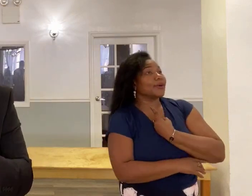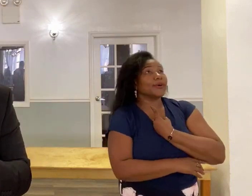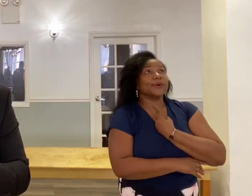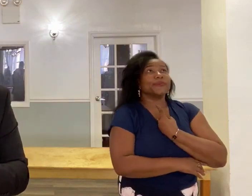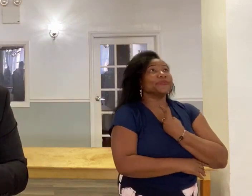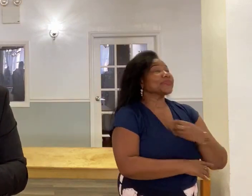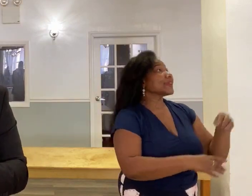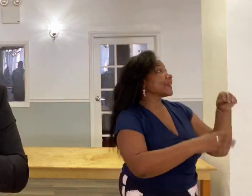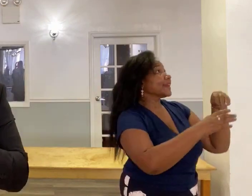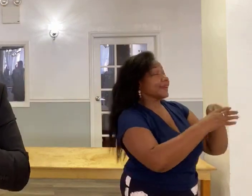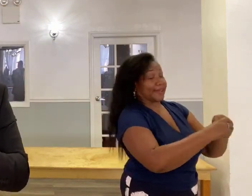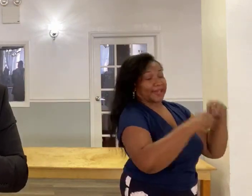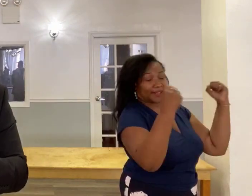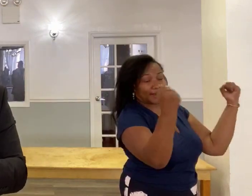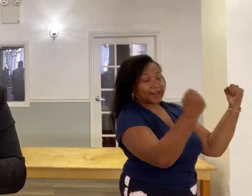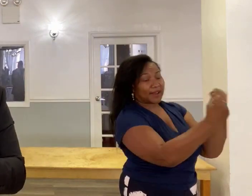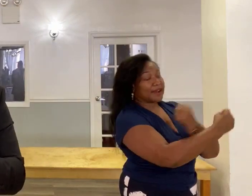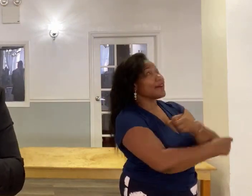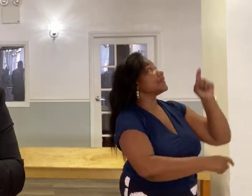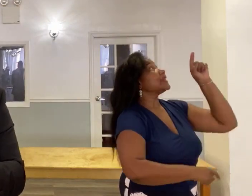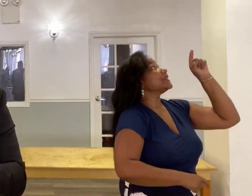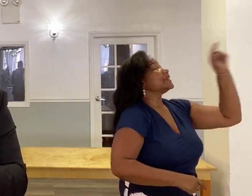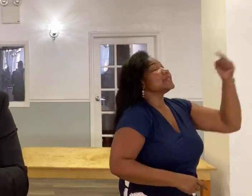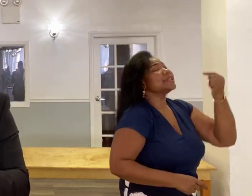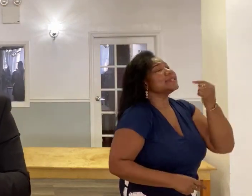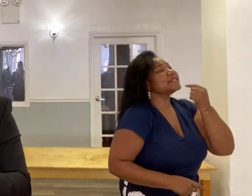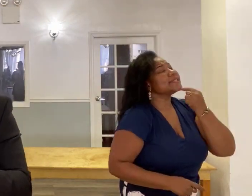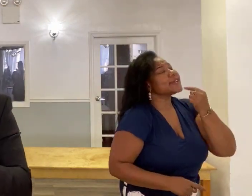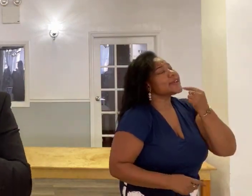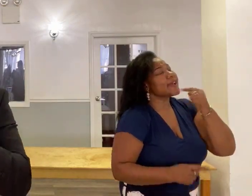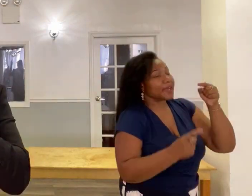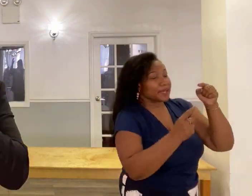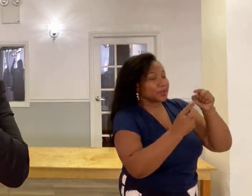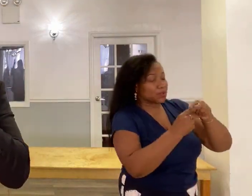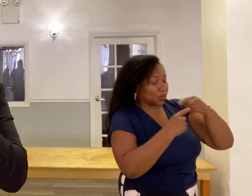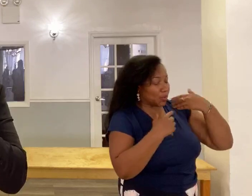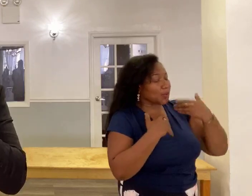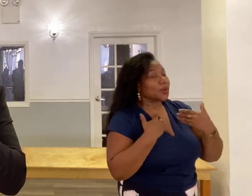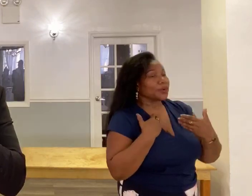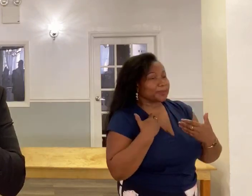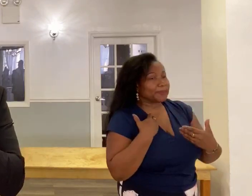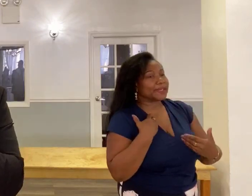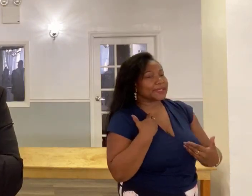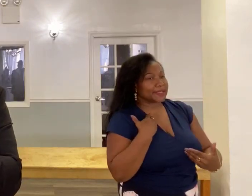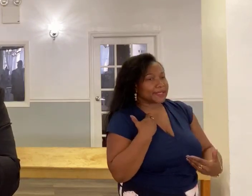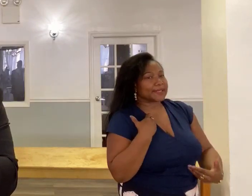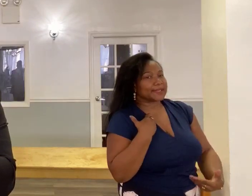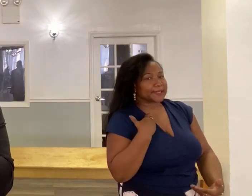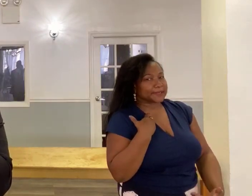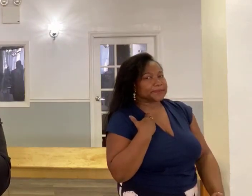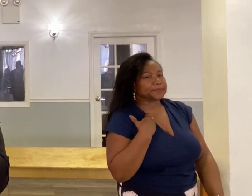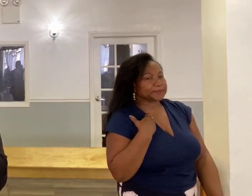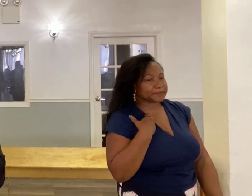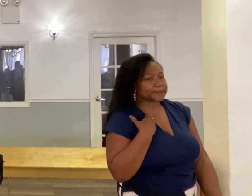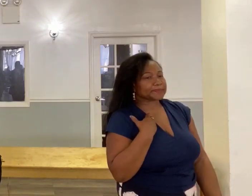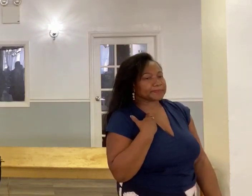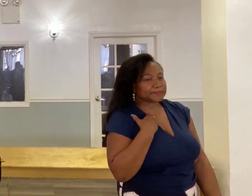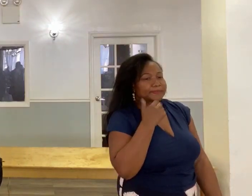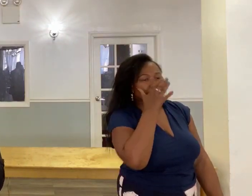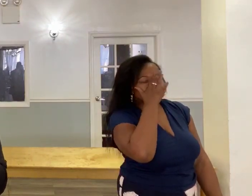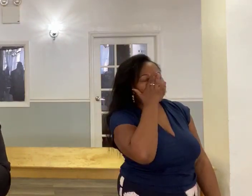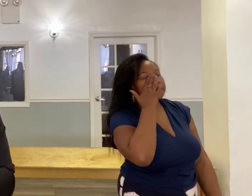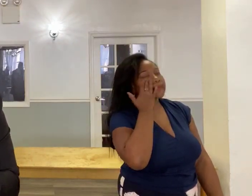all alone, in love He said to me,